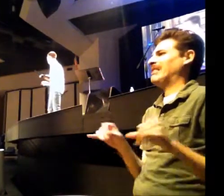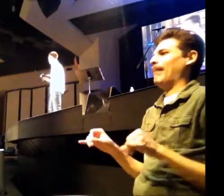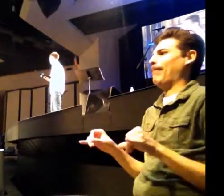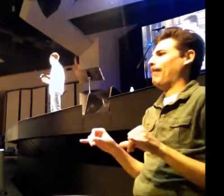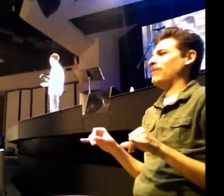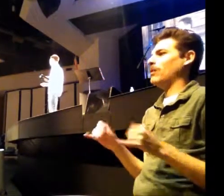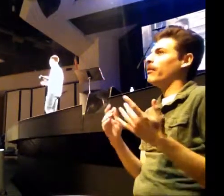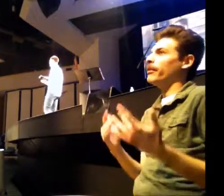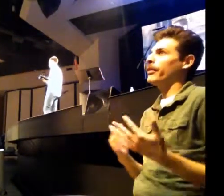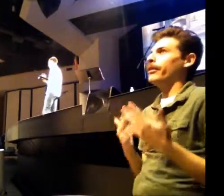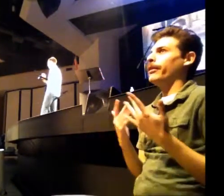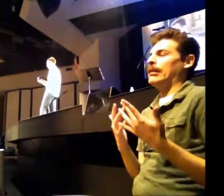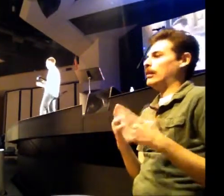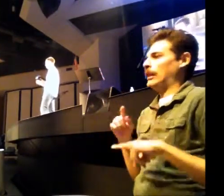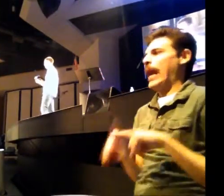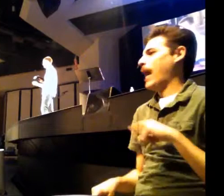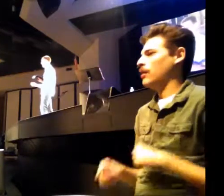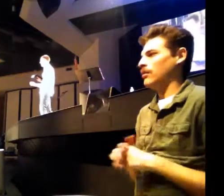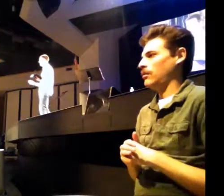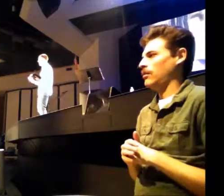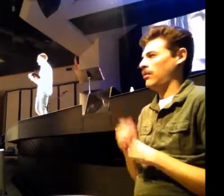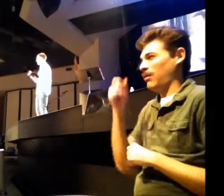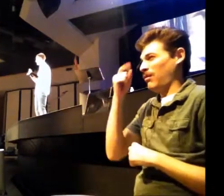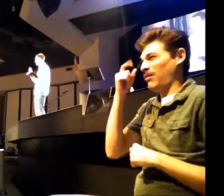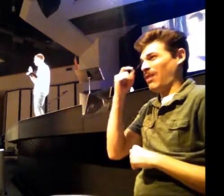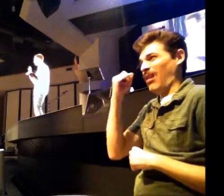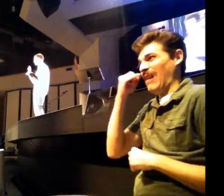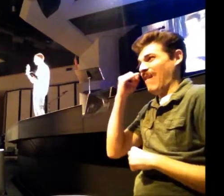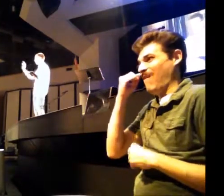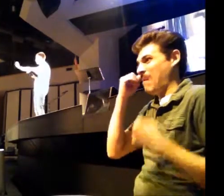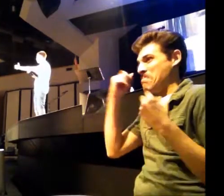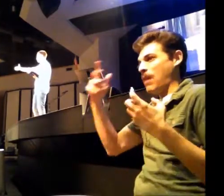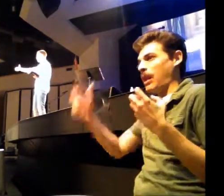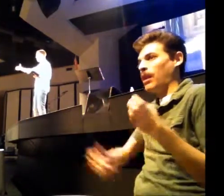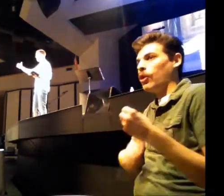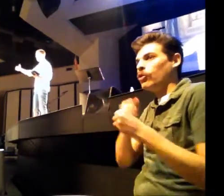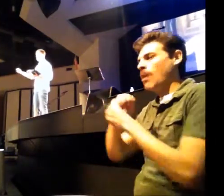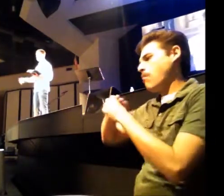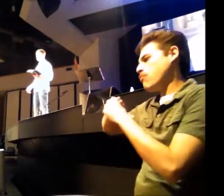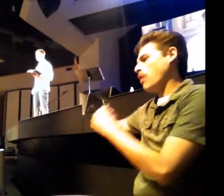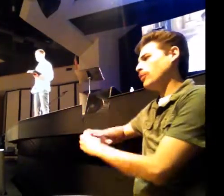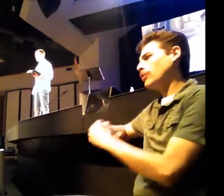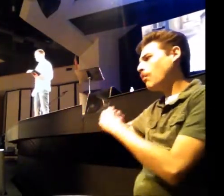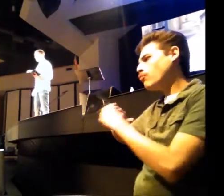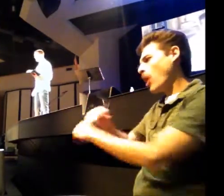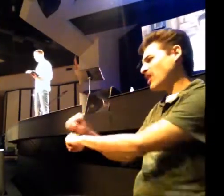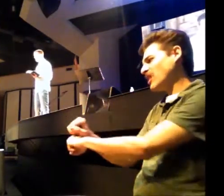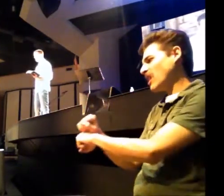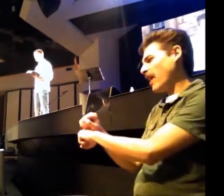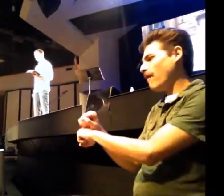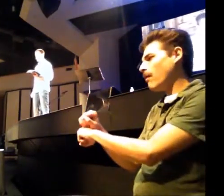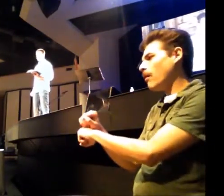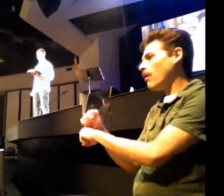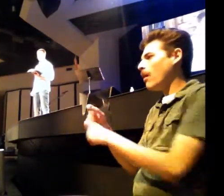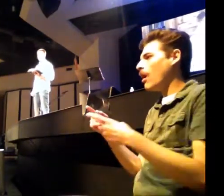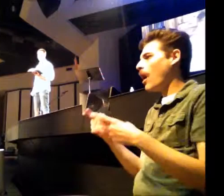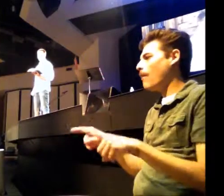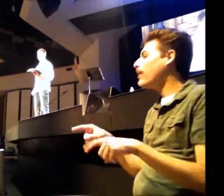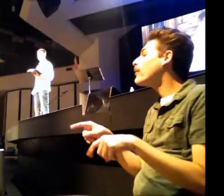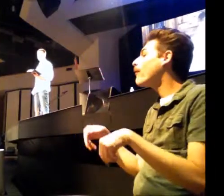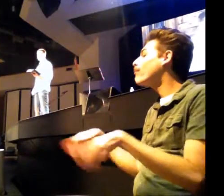moment. When you have been oppressed, when you have been living as a slave, and suddenly you are told, just go and be free, you don't stand around